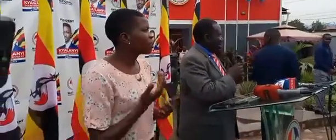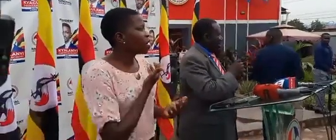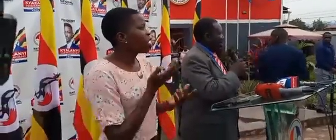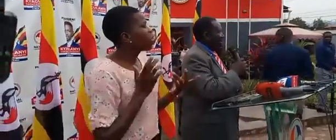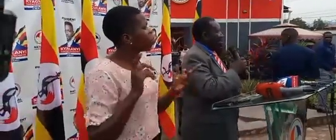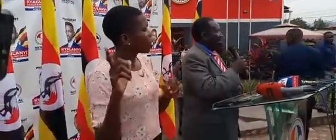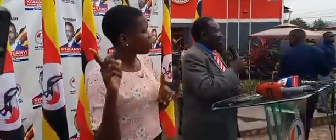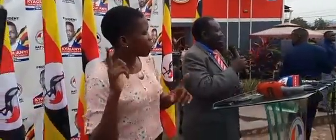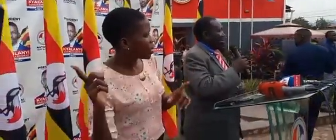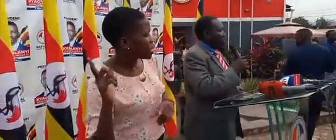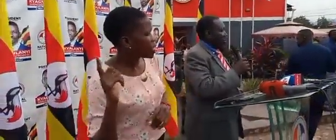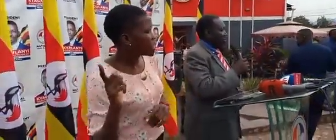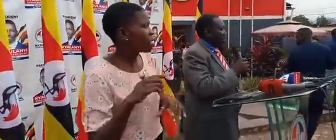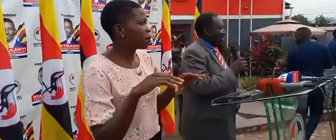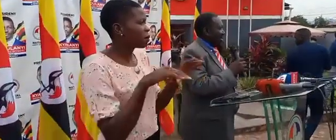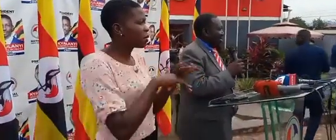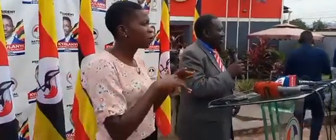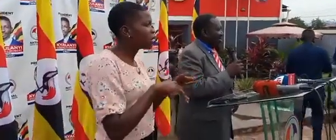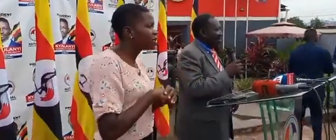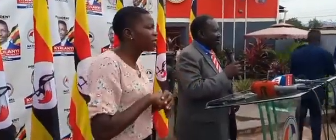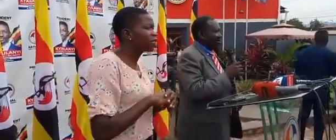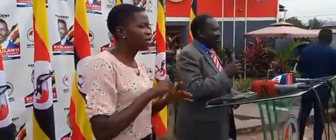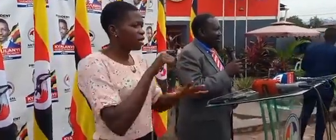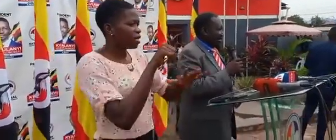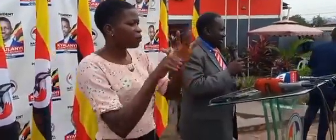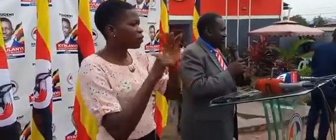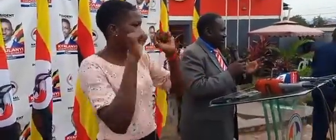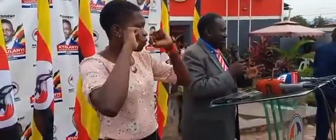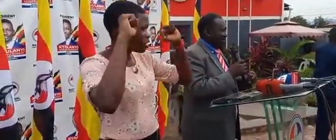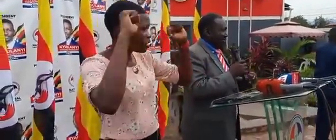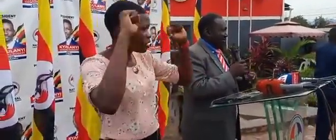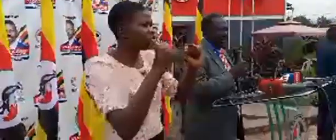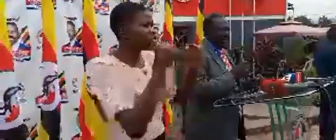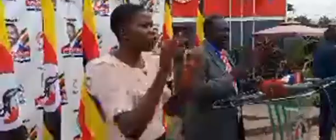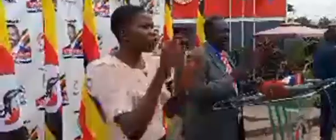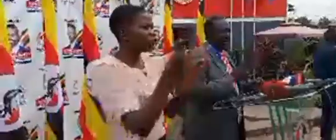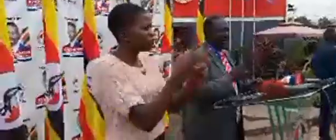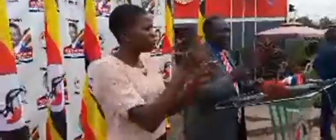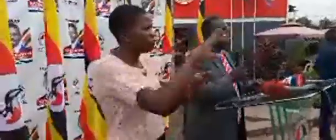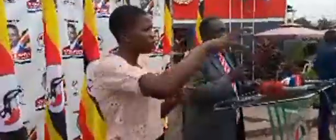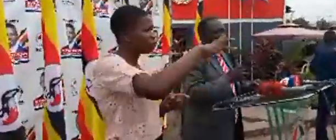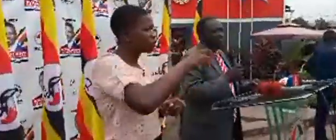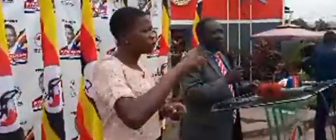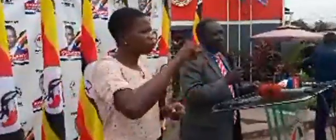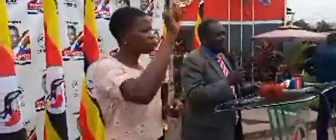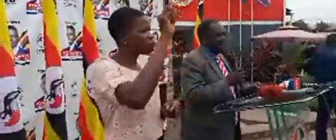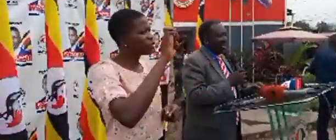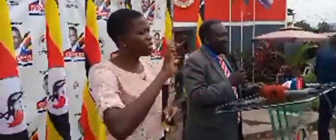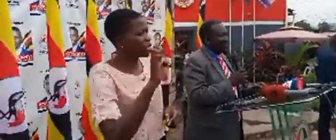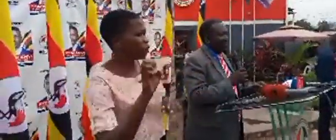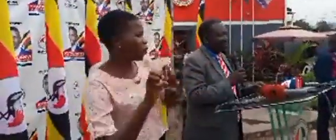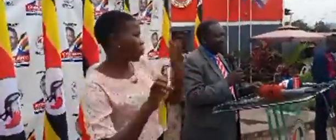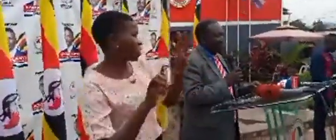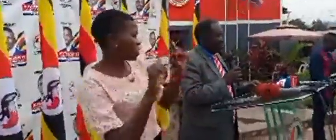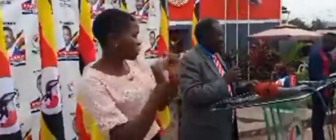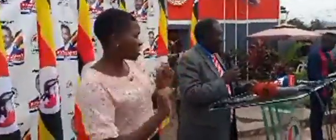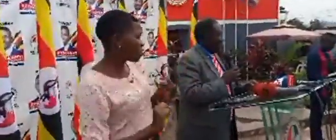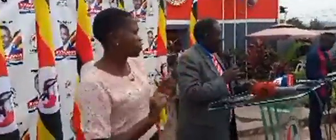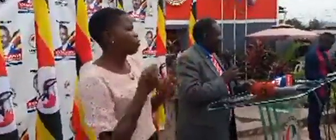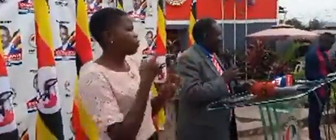Colleagues, deputy presidents of the respective regions of Uganda,